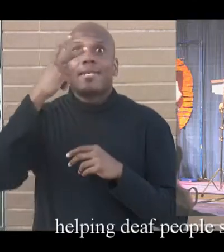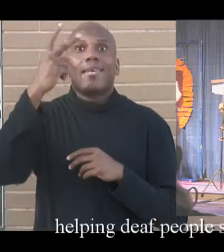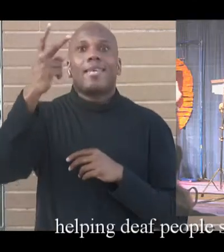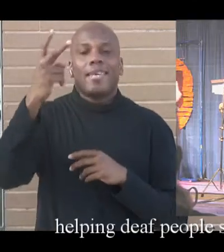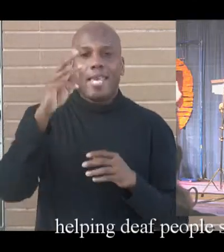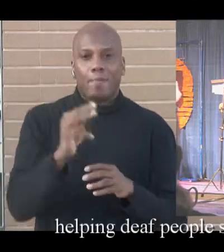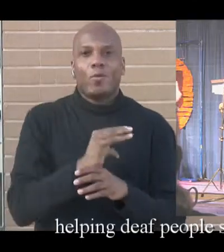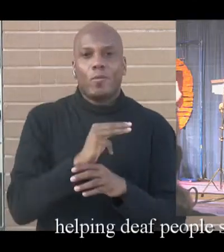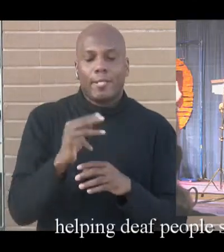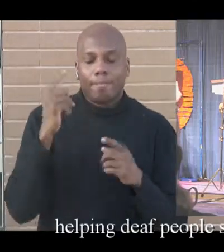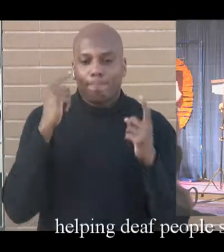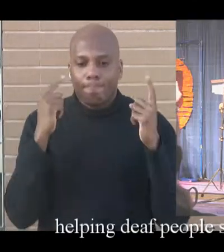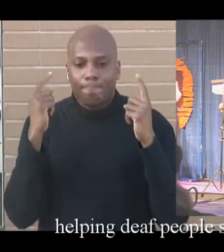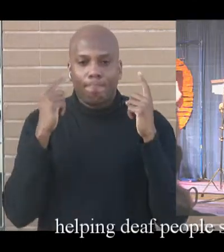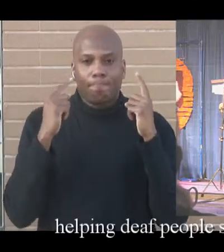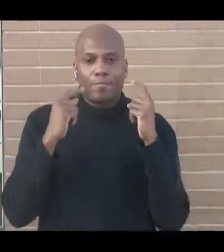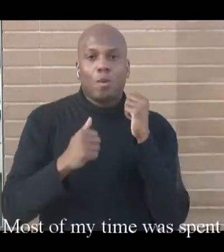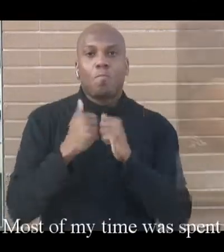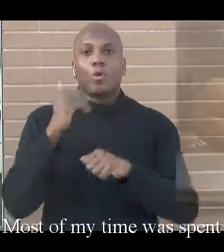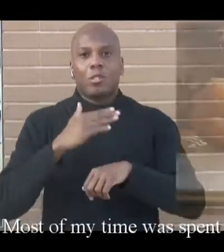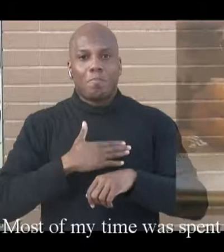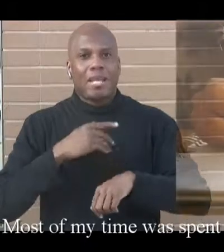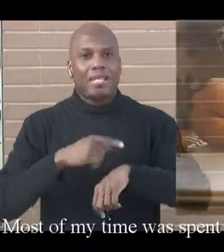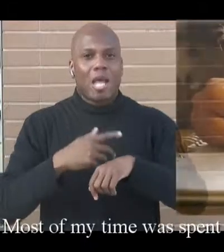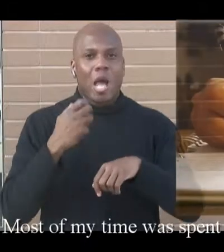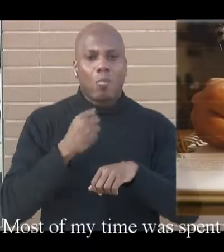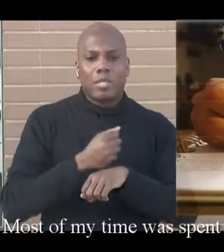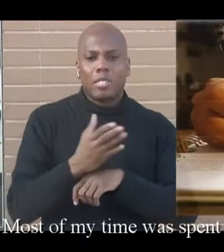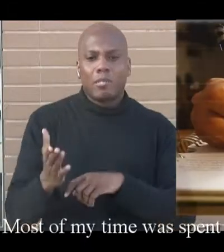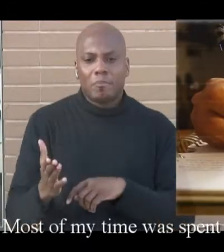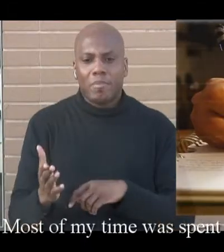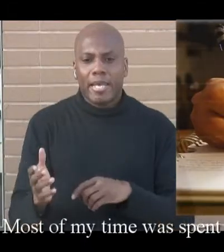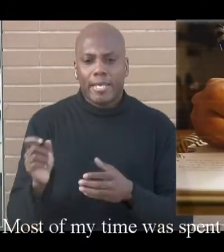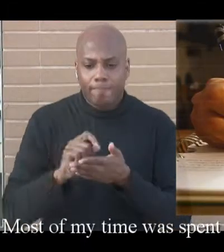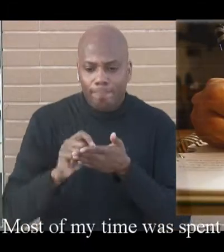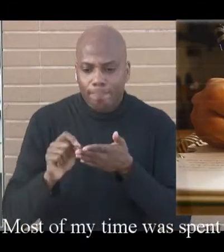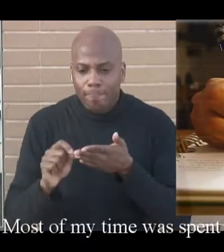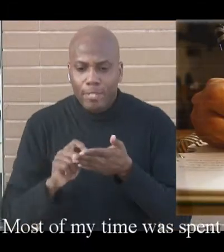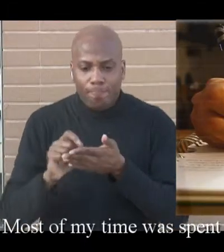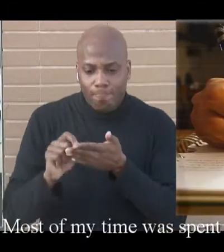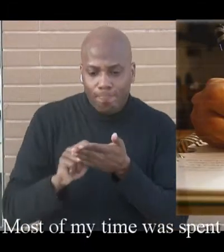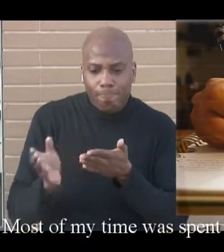people see music. Most of my time was